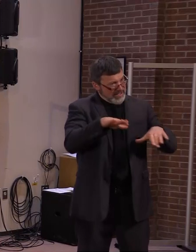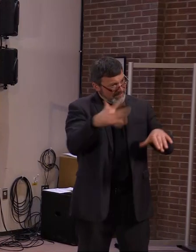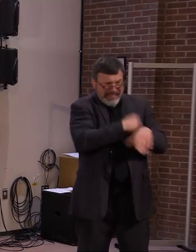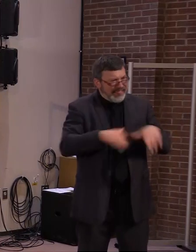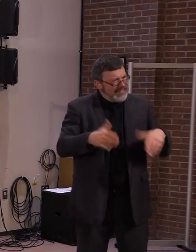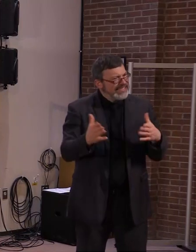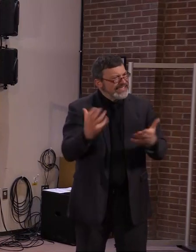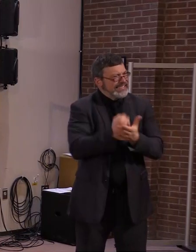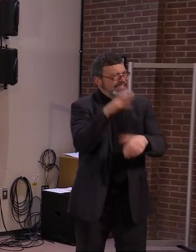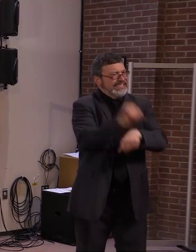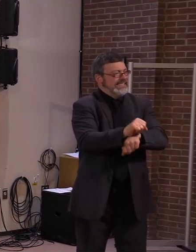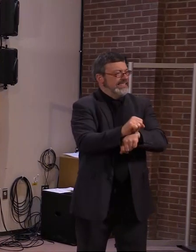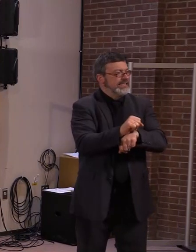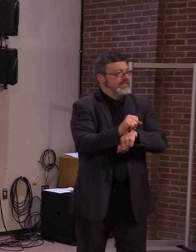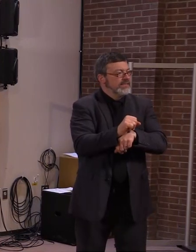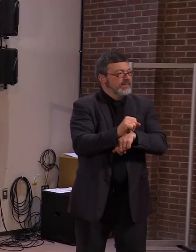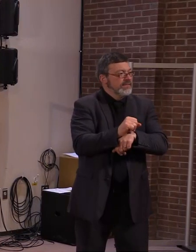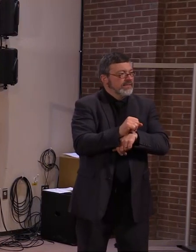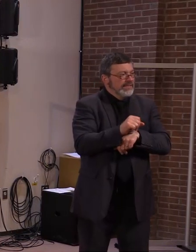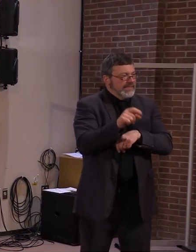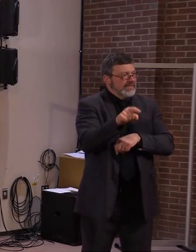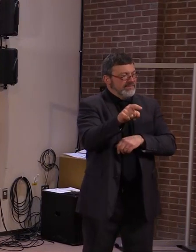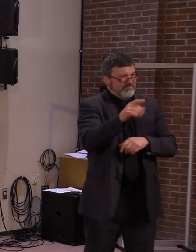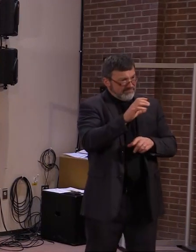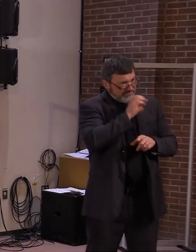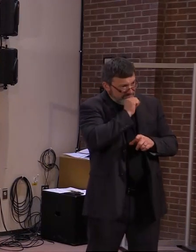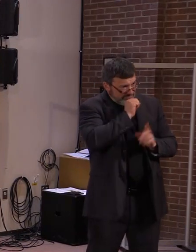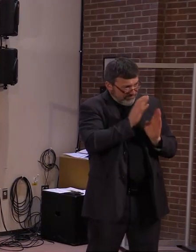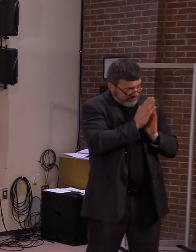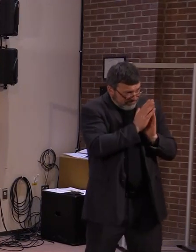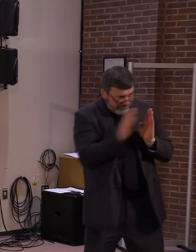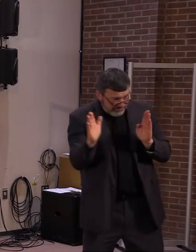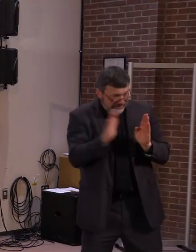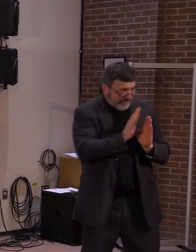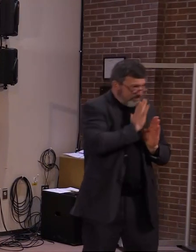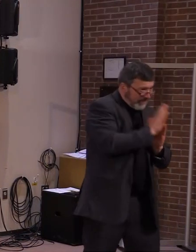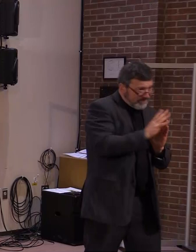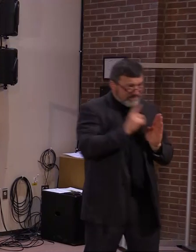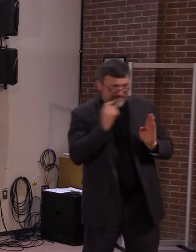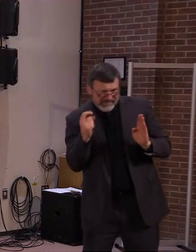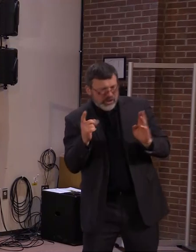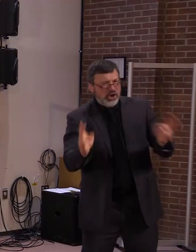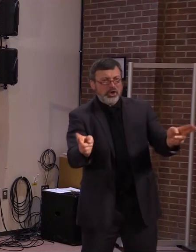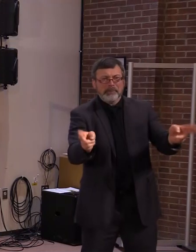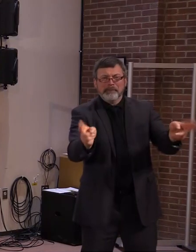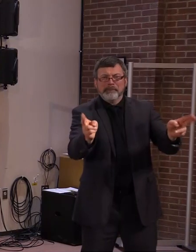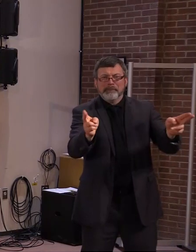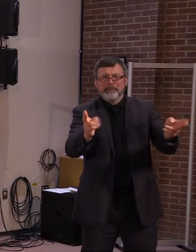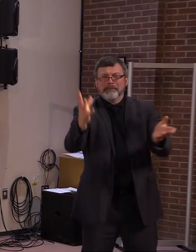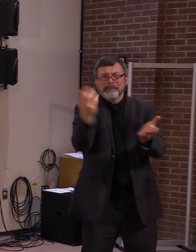them vaccinated. You can easily schedule an appointment for any of these doses at